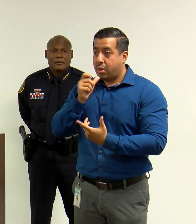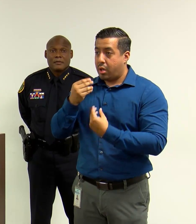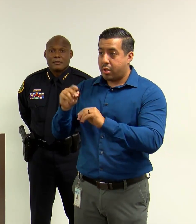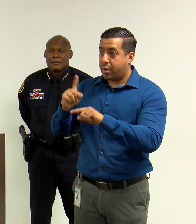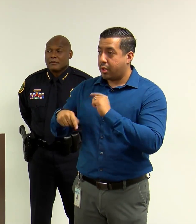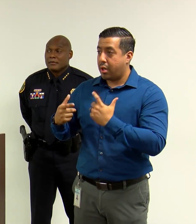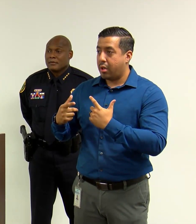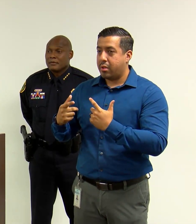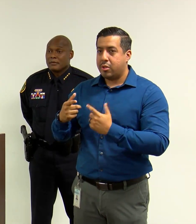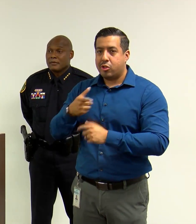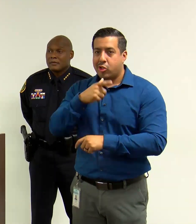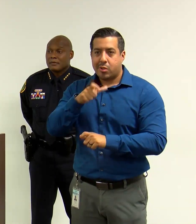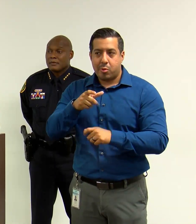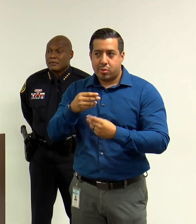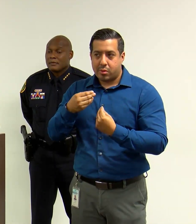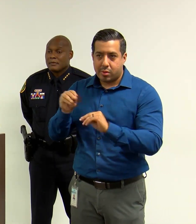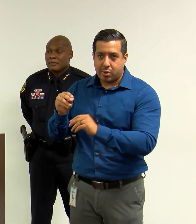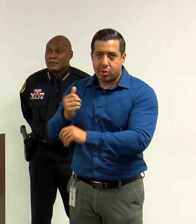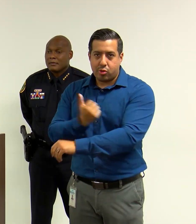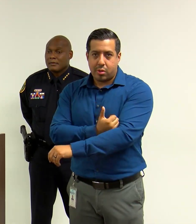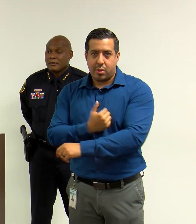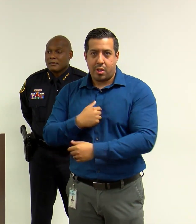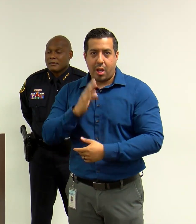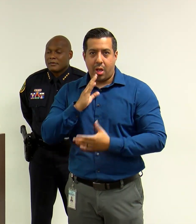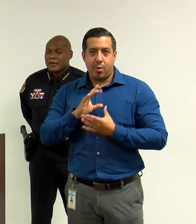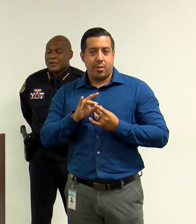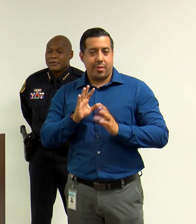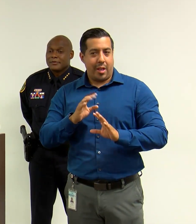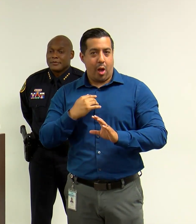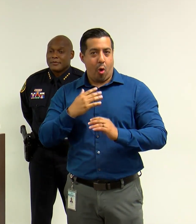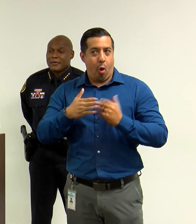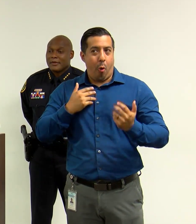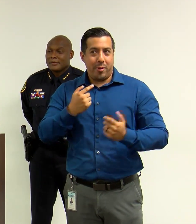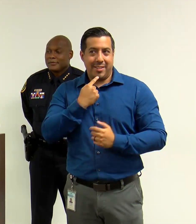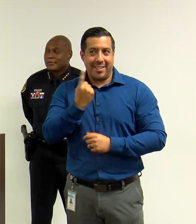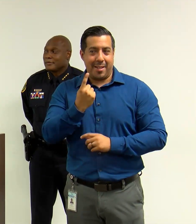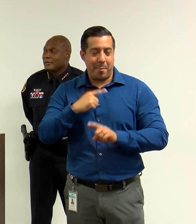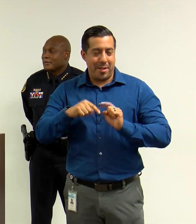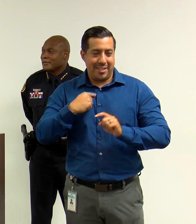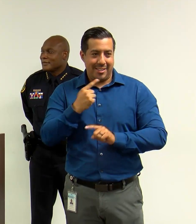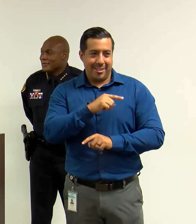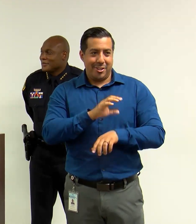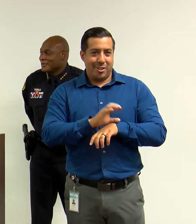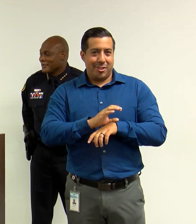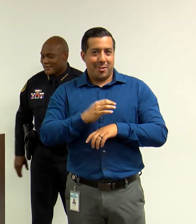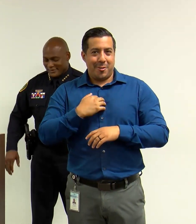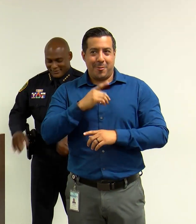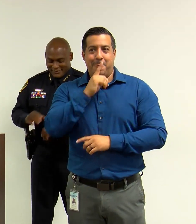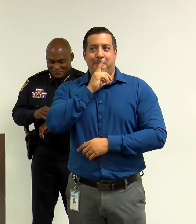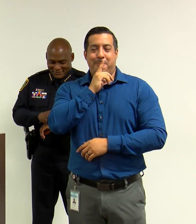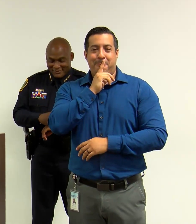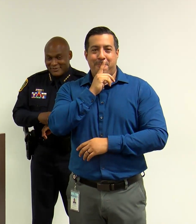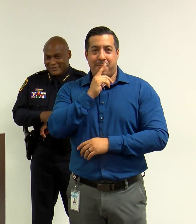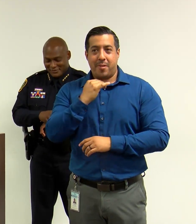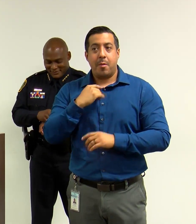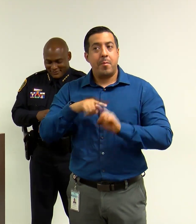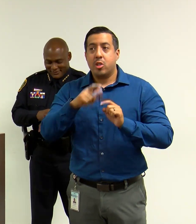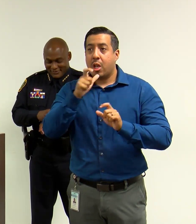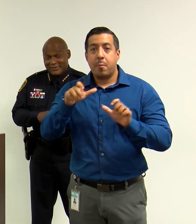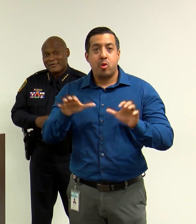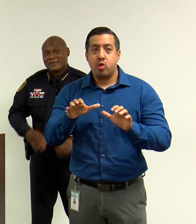you should have been doing it in the first place. I started to say something else, but I went to church on Sunday. You shouldn't be doing it in the first place,